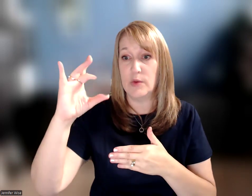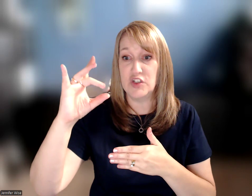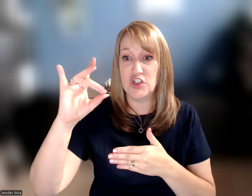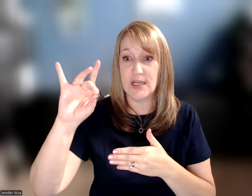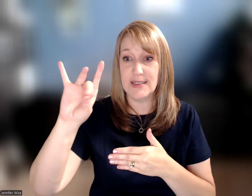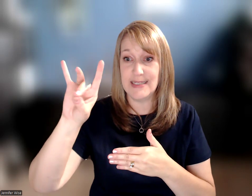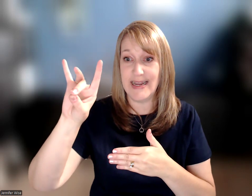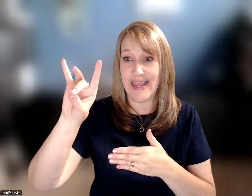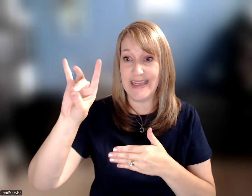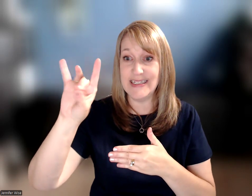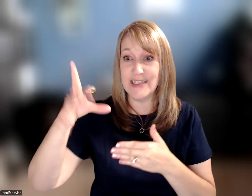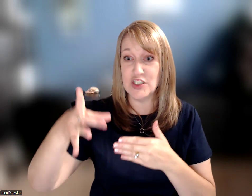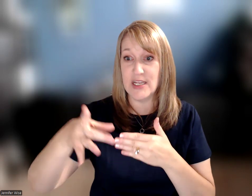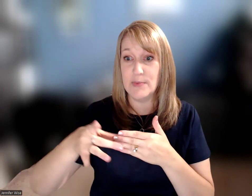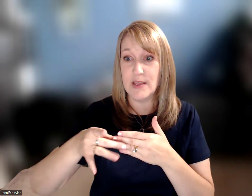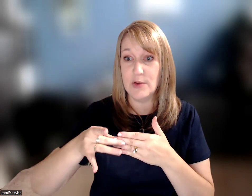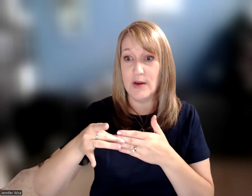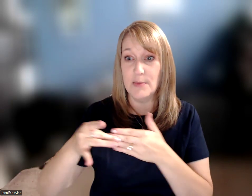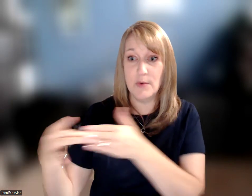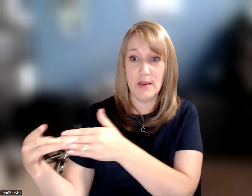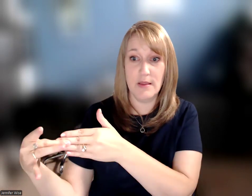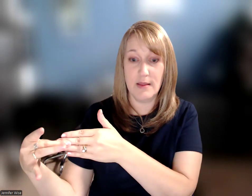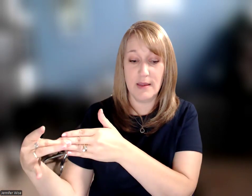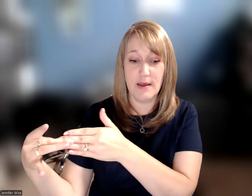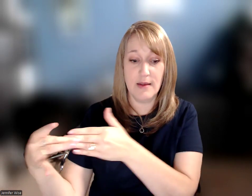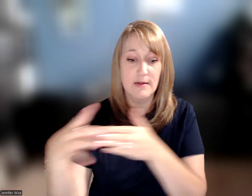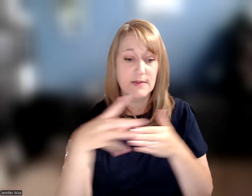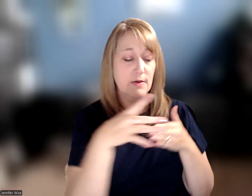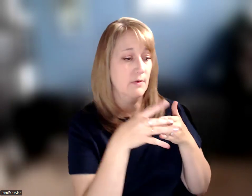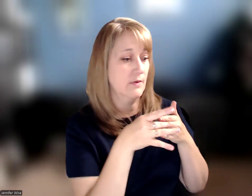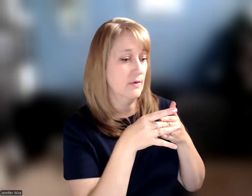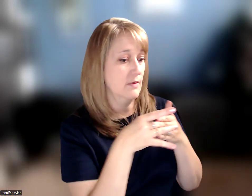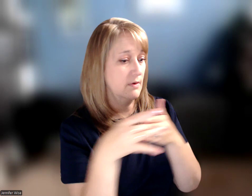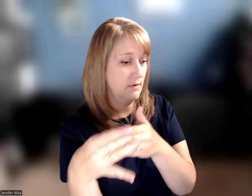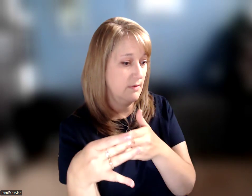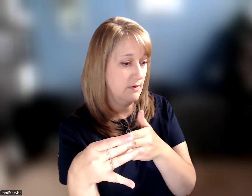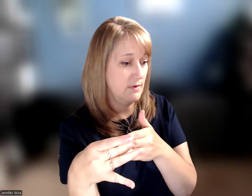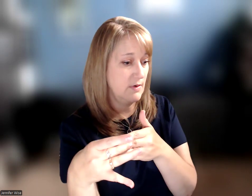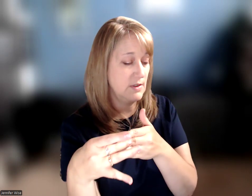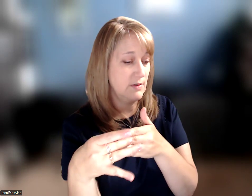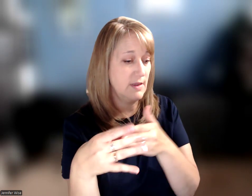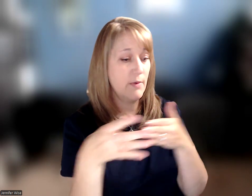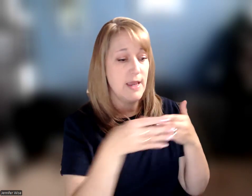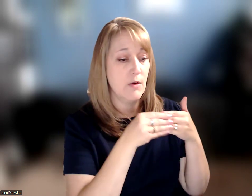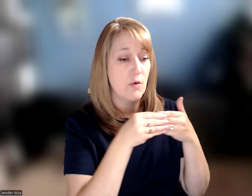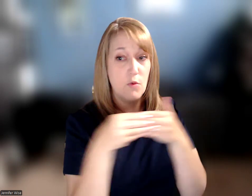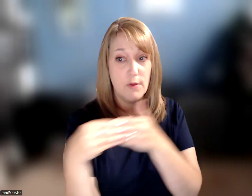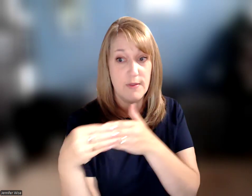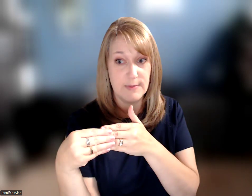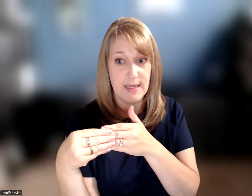with just an eight hand shape that you grab it with, like that. So you can do it that way or this way,